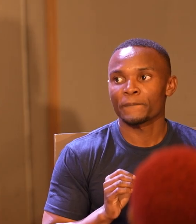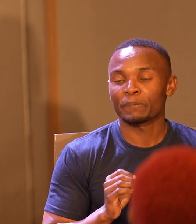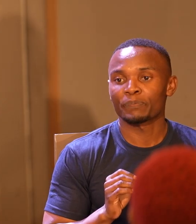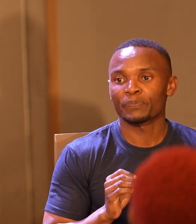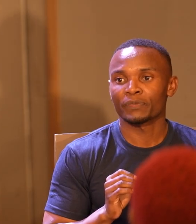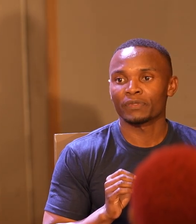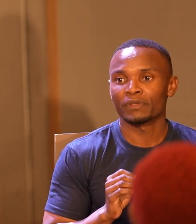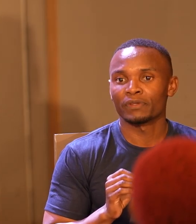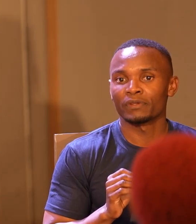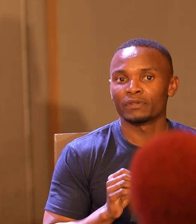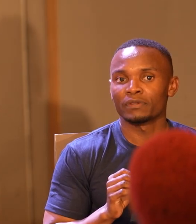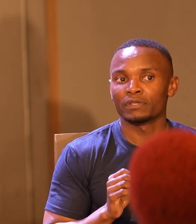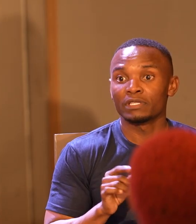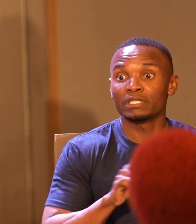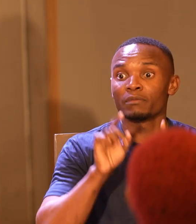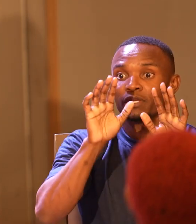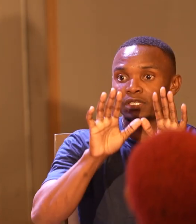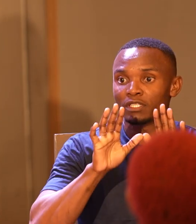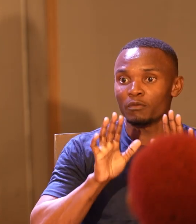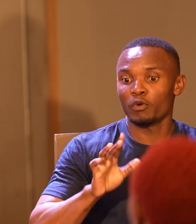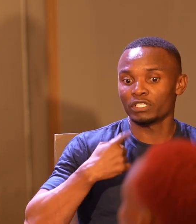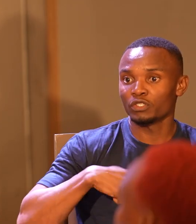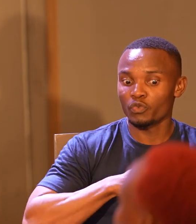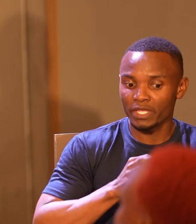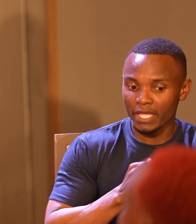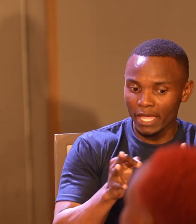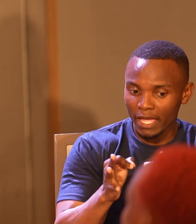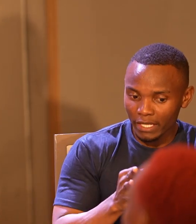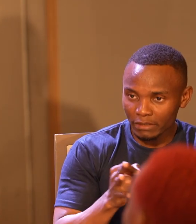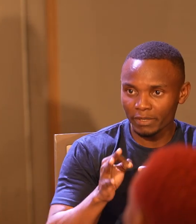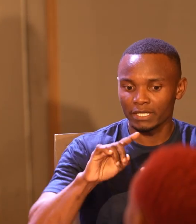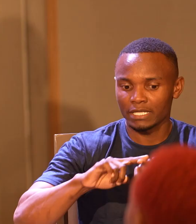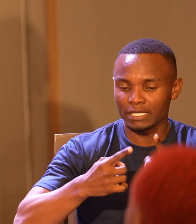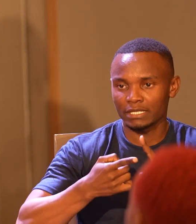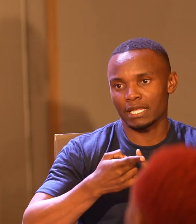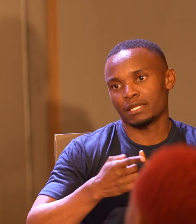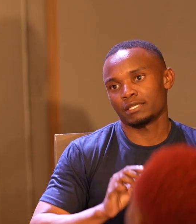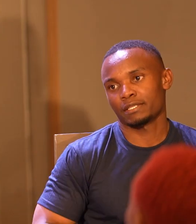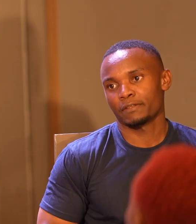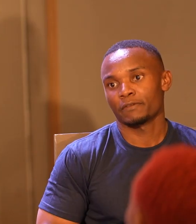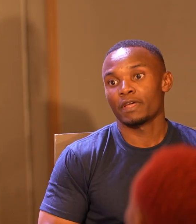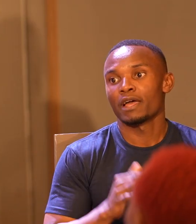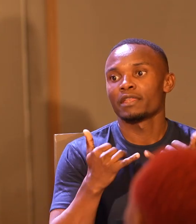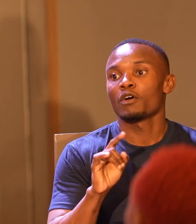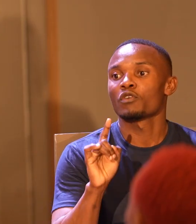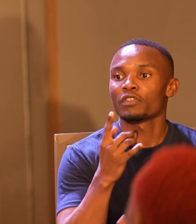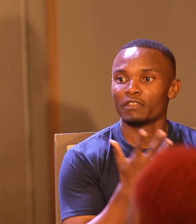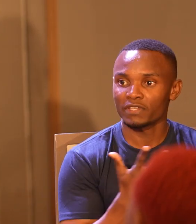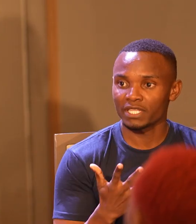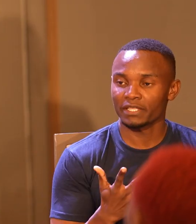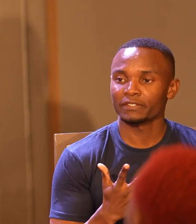And it's important that we highlight this a little. Now, the first thing